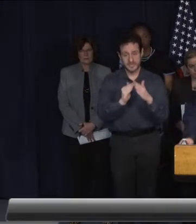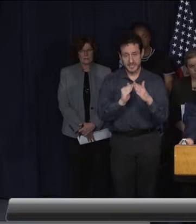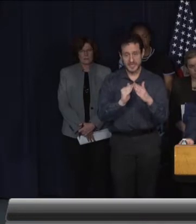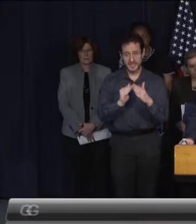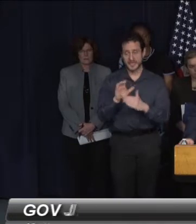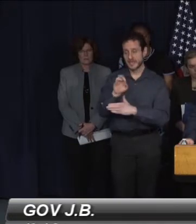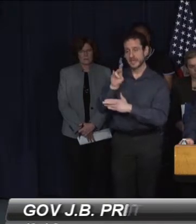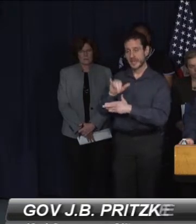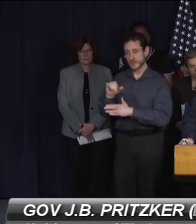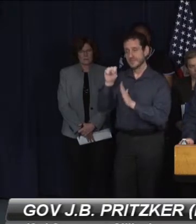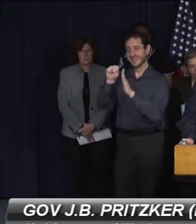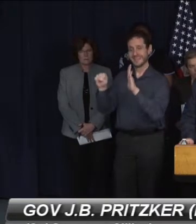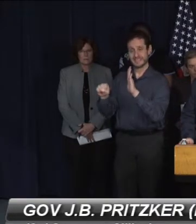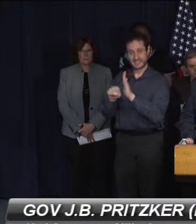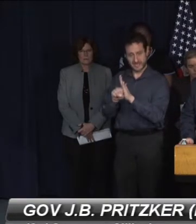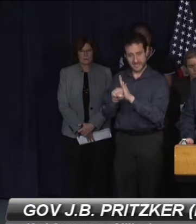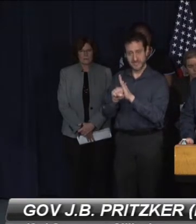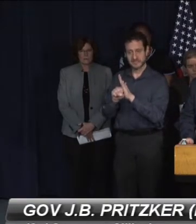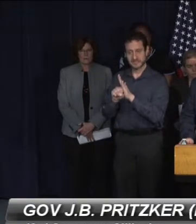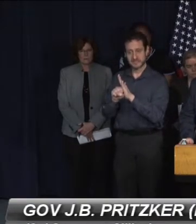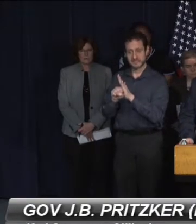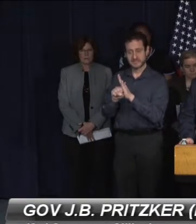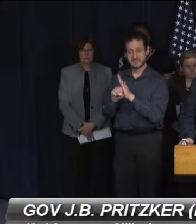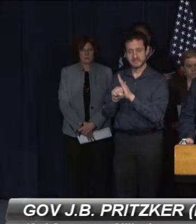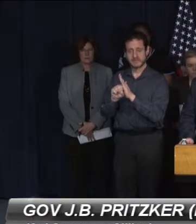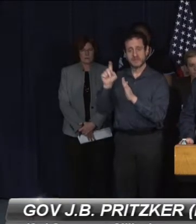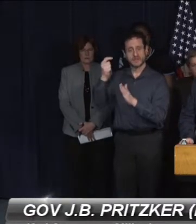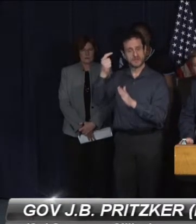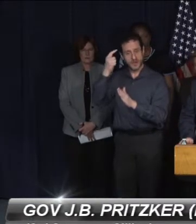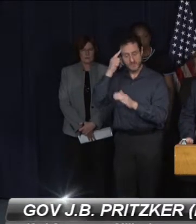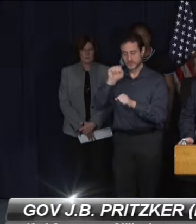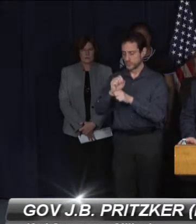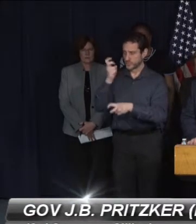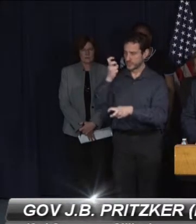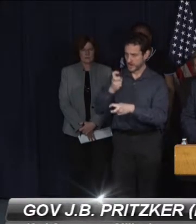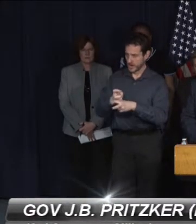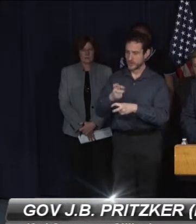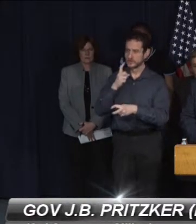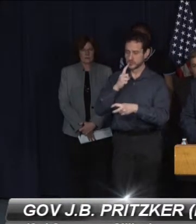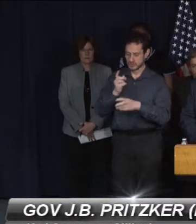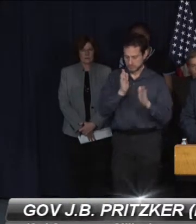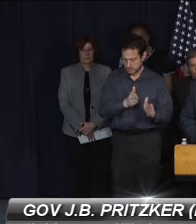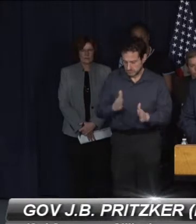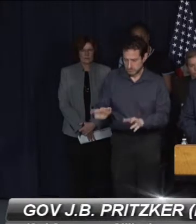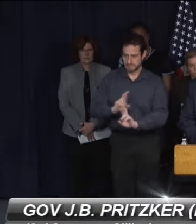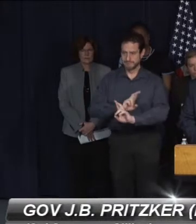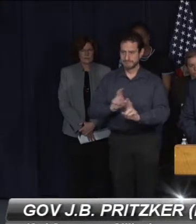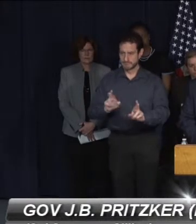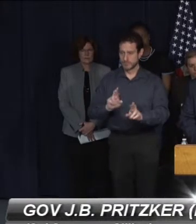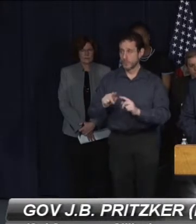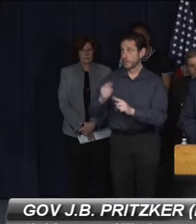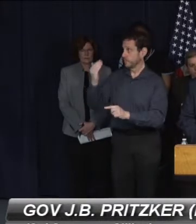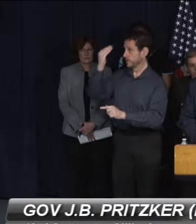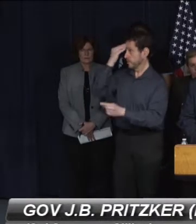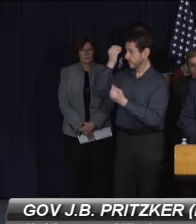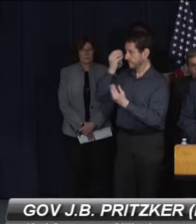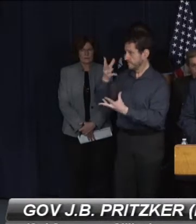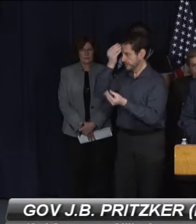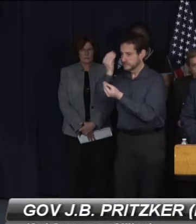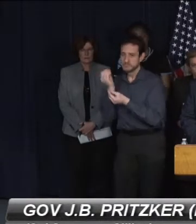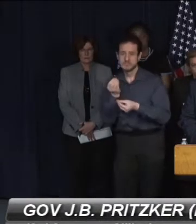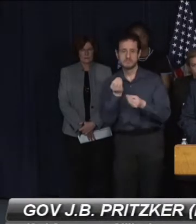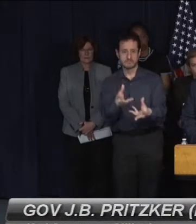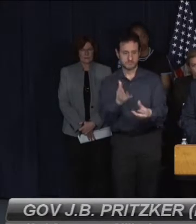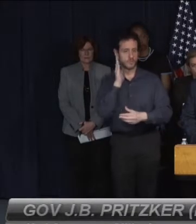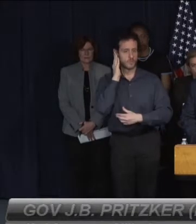state officials are working hard to stay ahead of this and to give you all the facts as soon as we know them. Starting